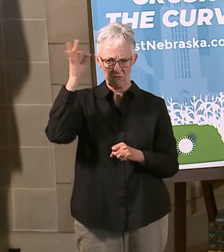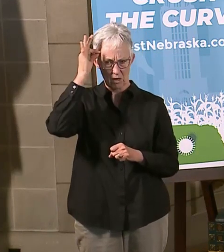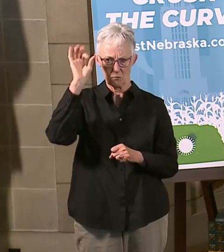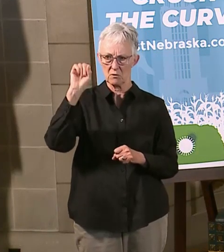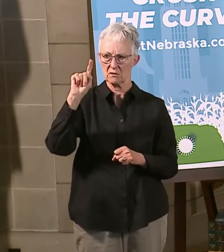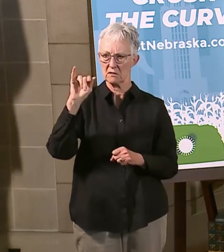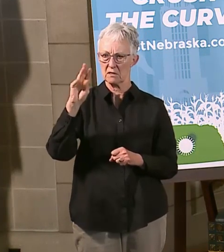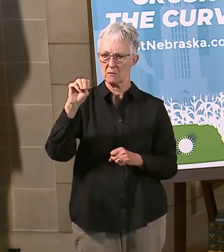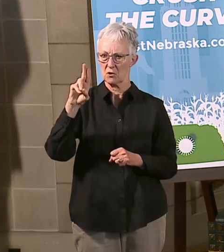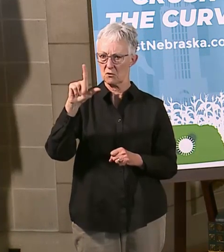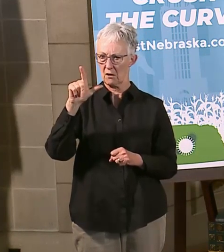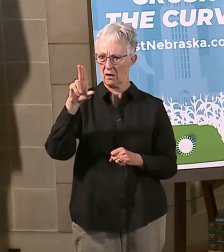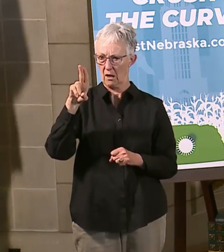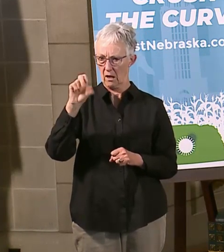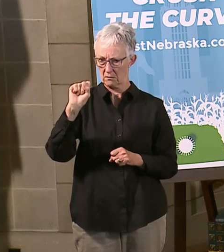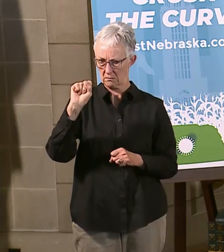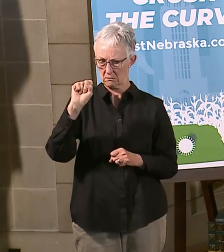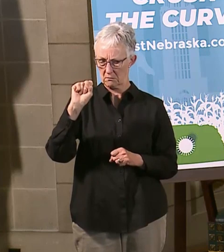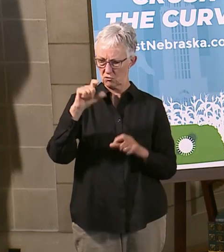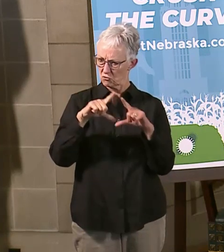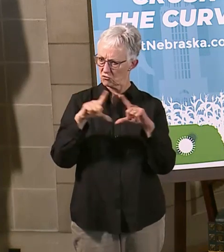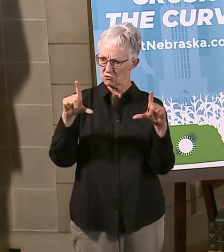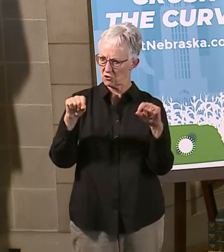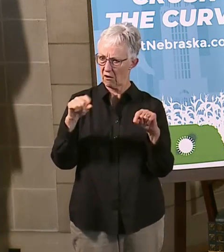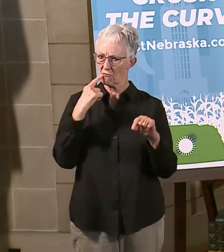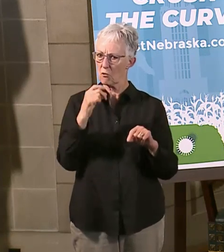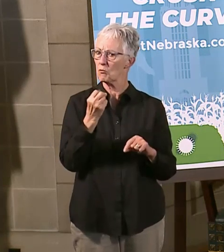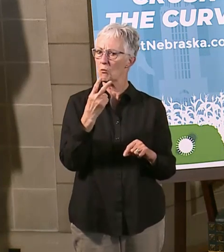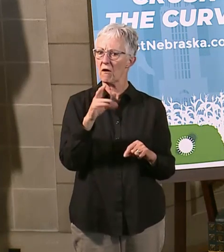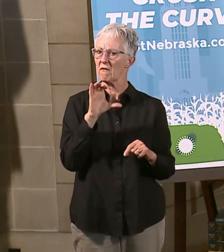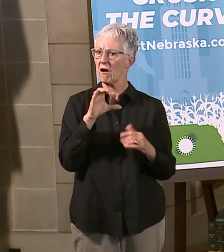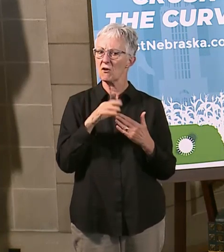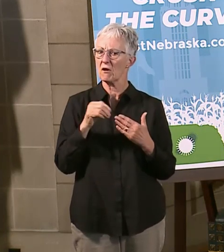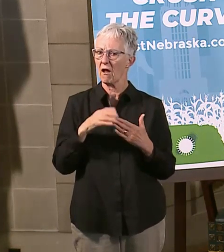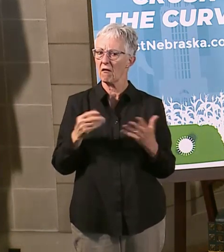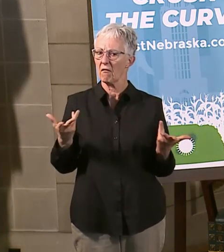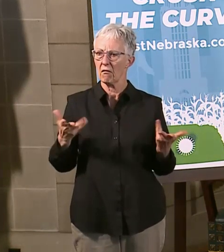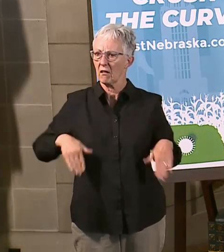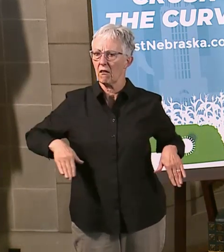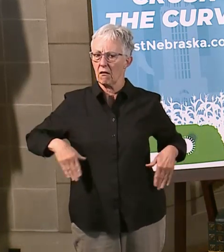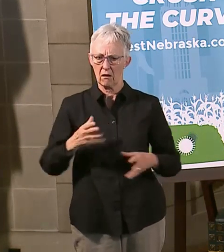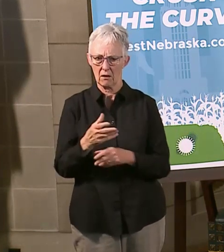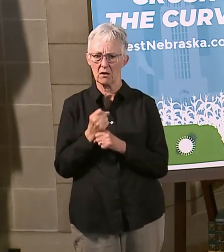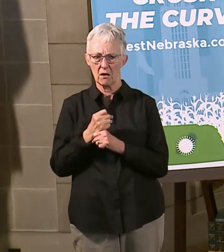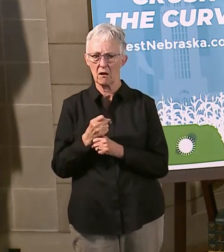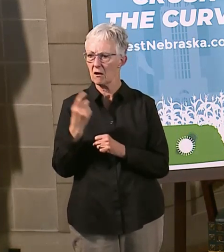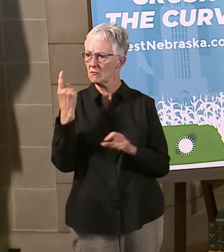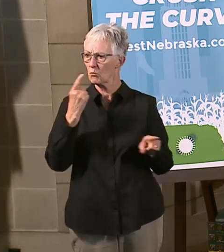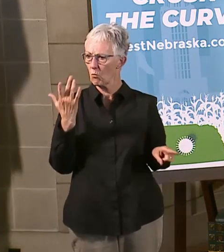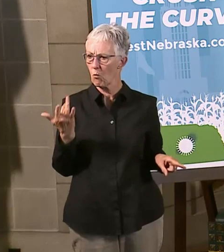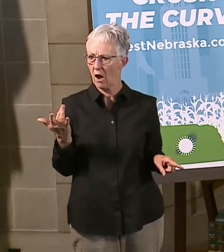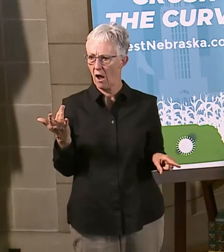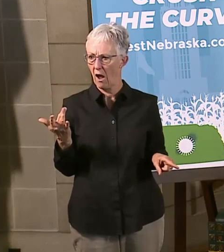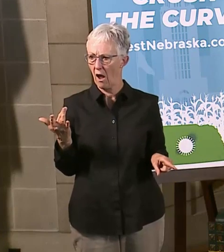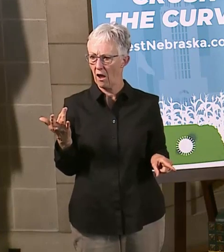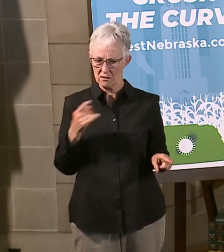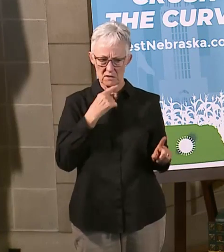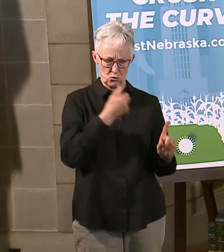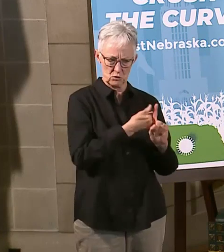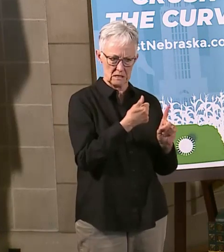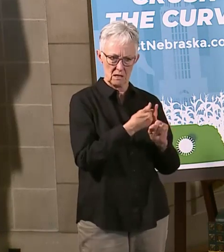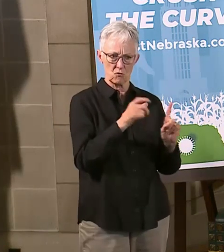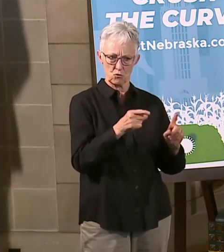a program that the federal government is doing through the IRS. So we, the state, we're not involved in that one per se. So I'd say probably the